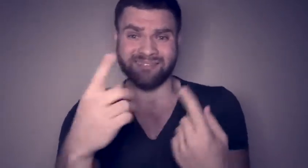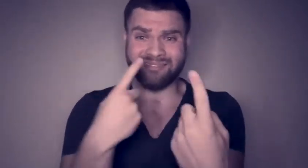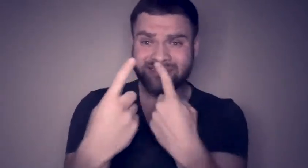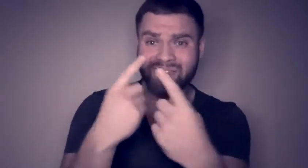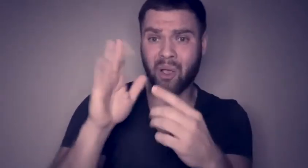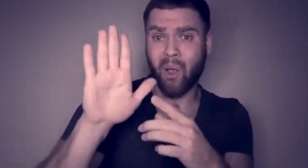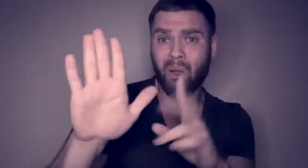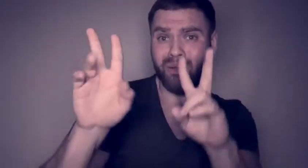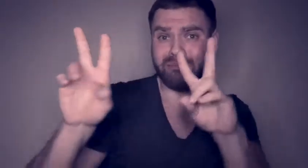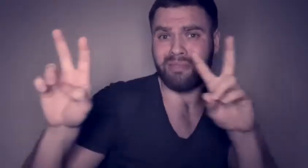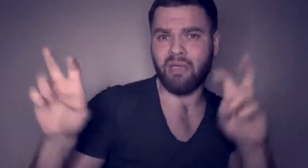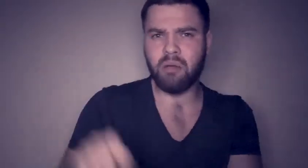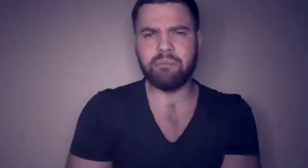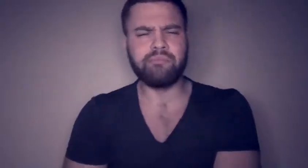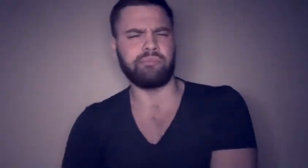I am.